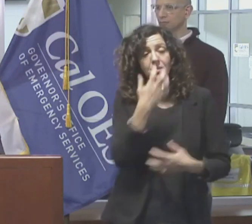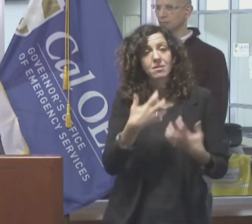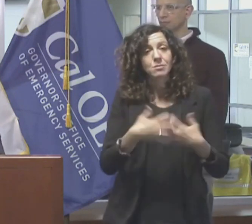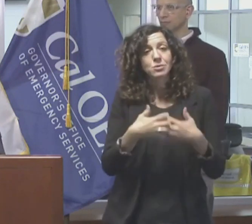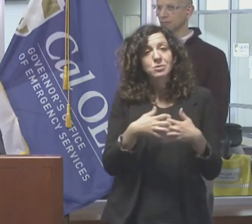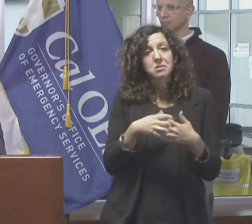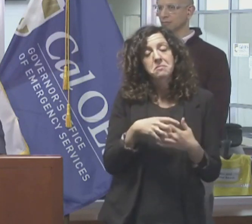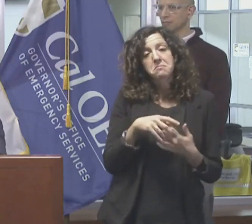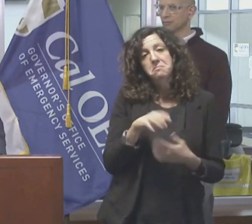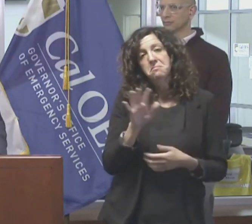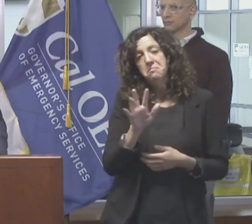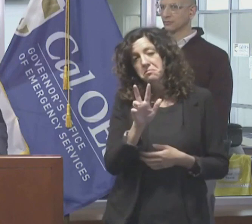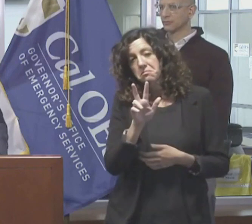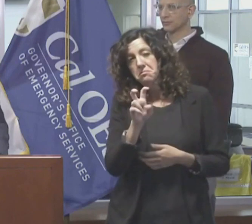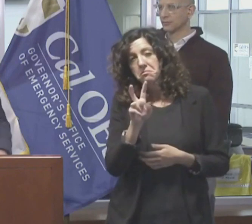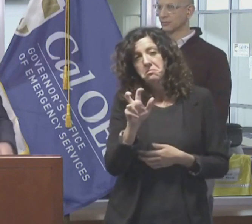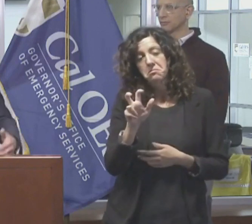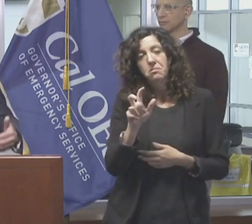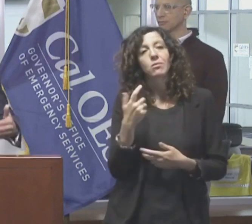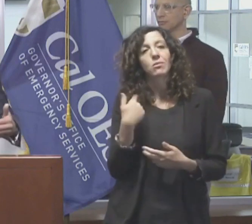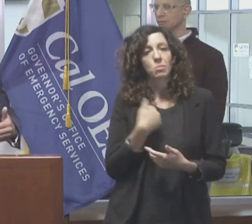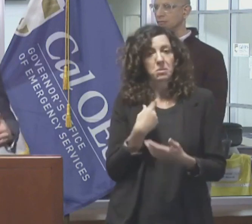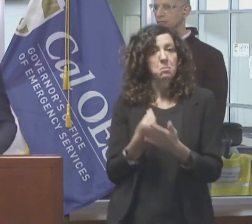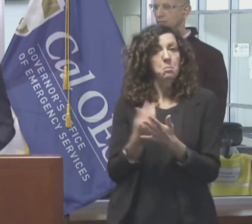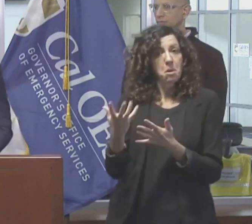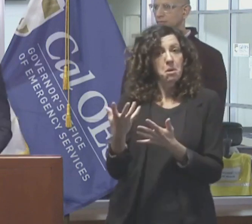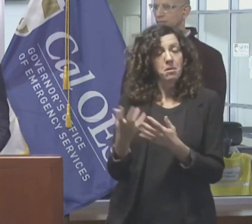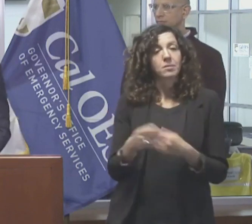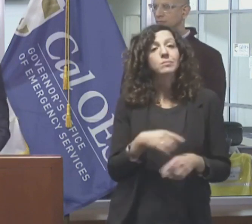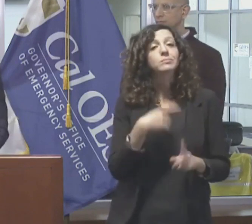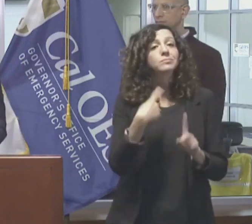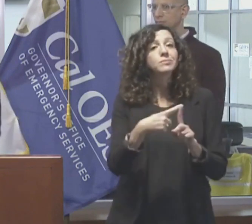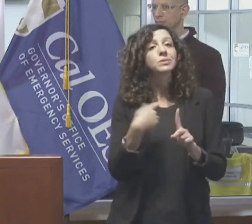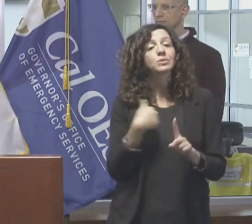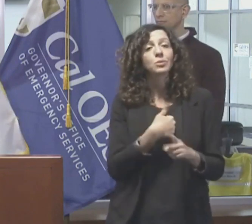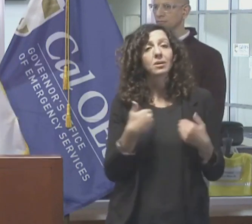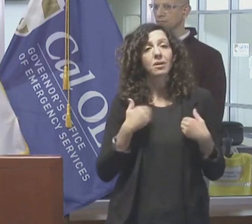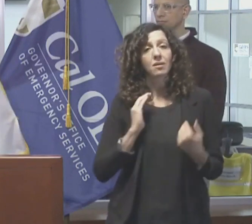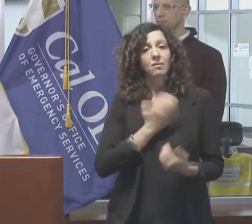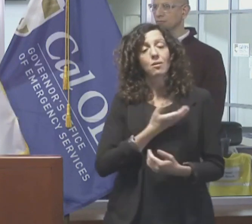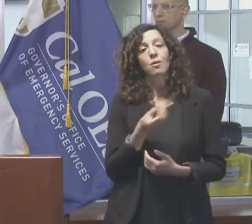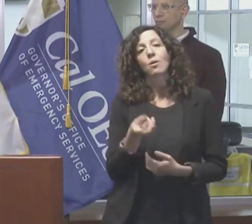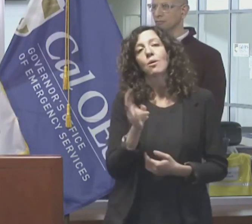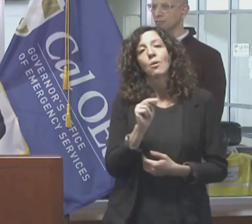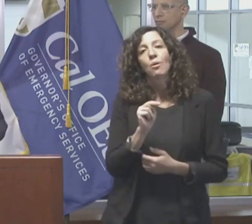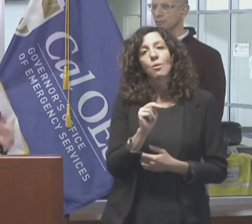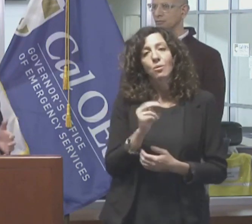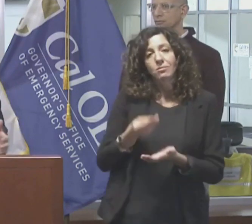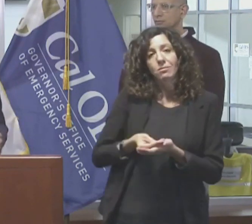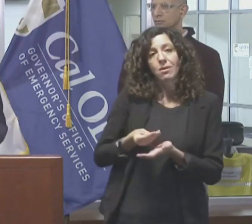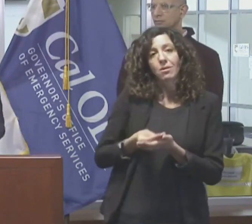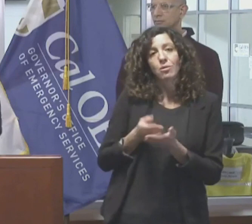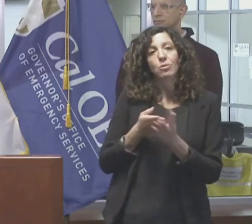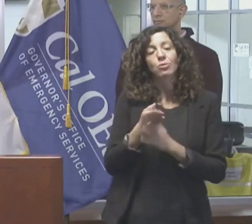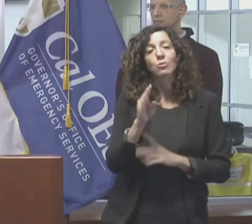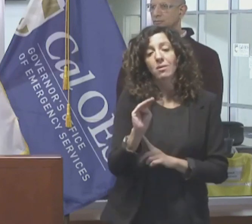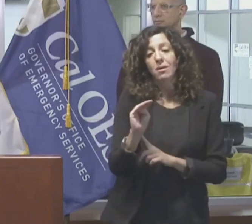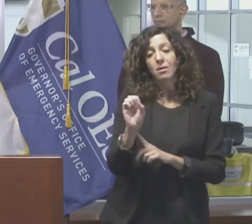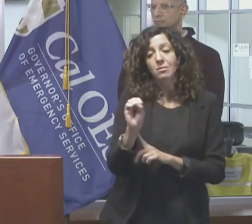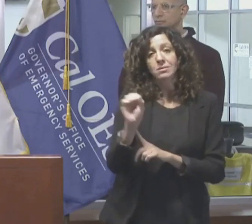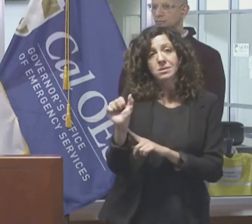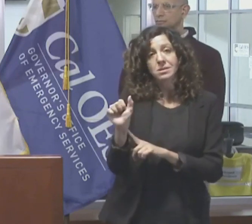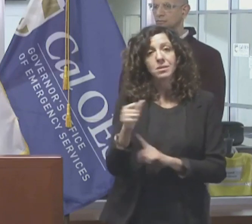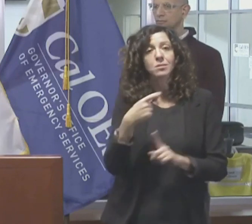hundred that we were able to purchase, and we also have our own cash, both through our EMSA and